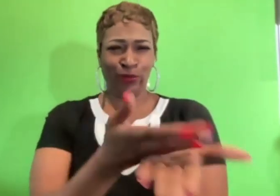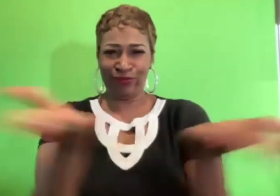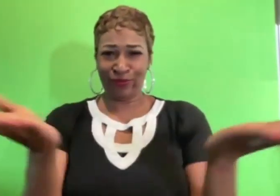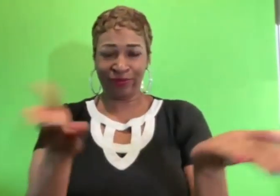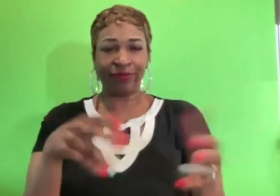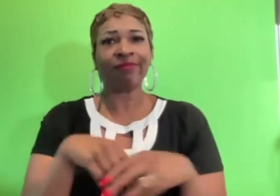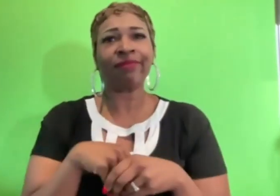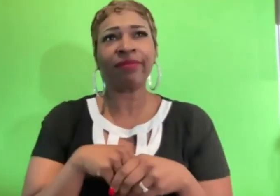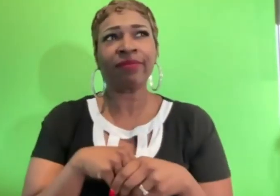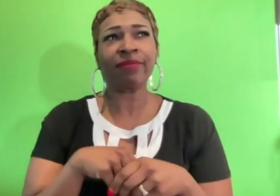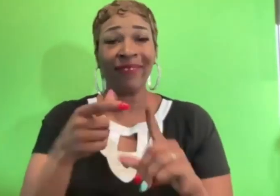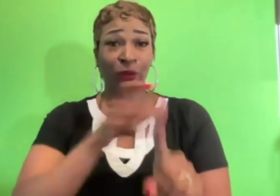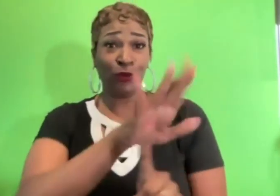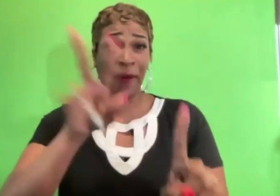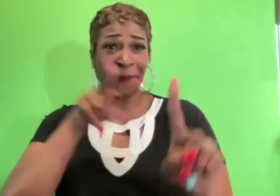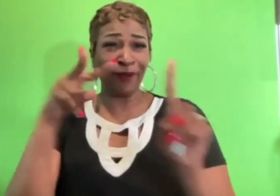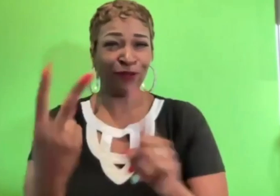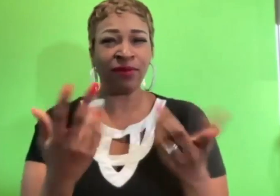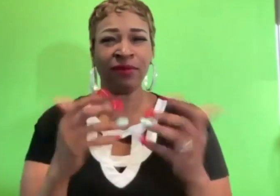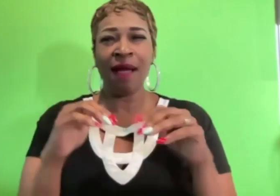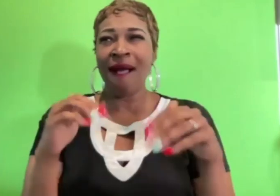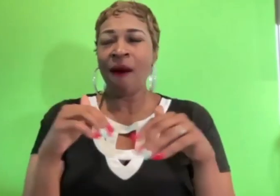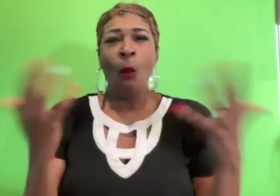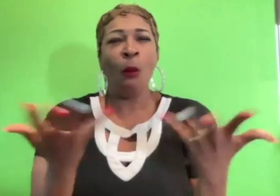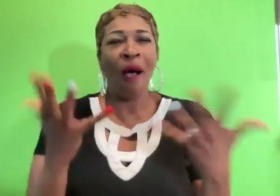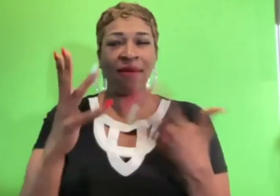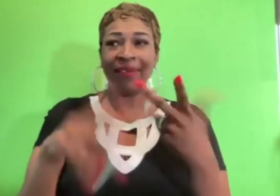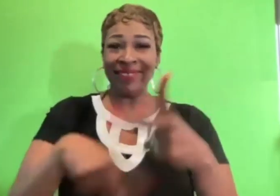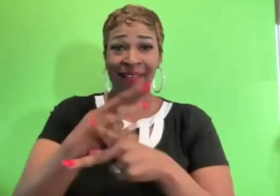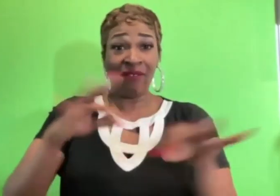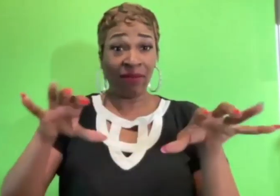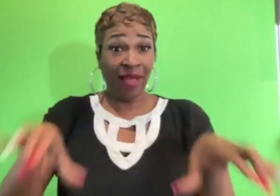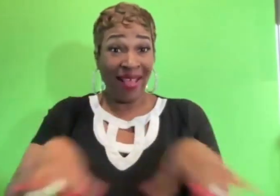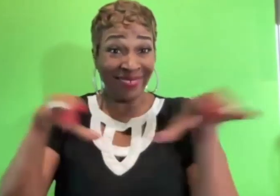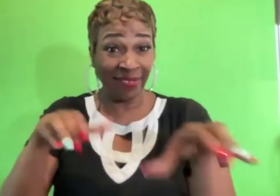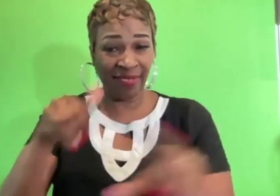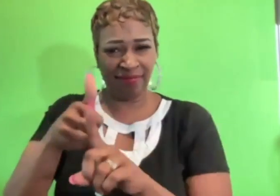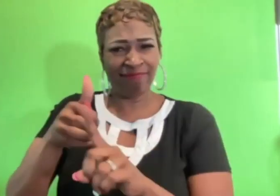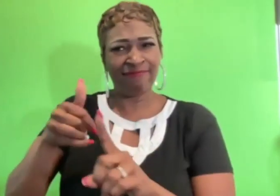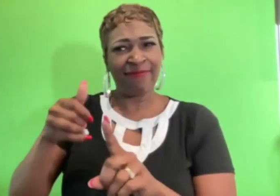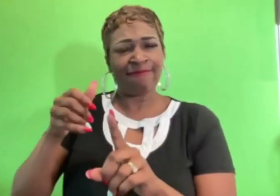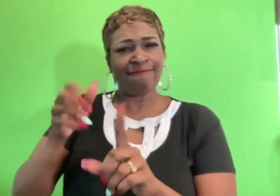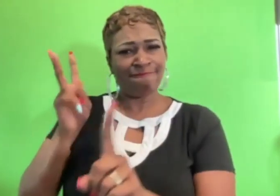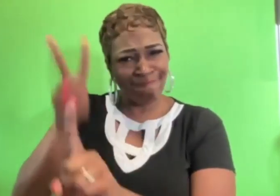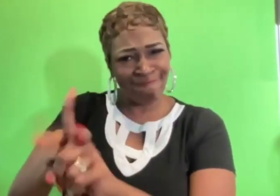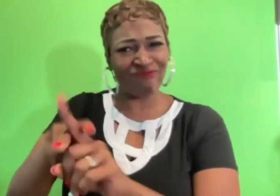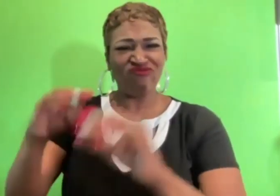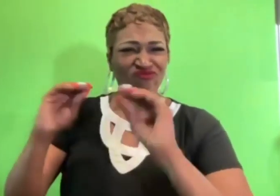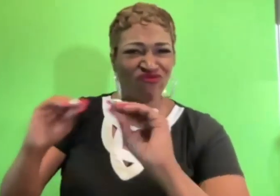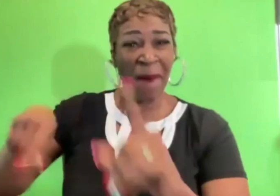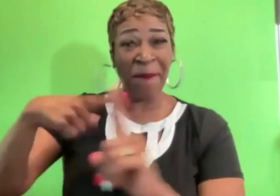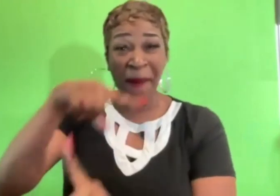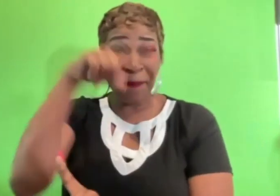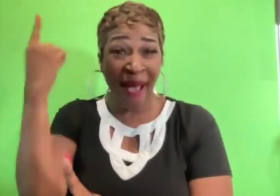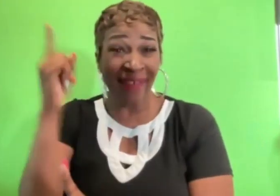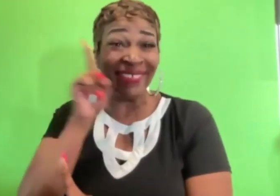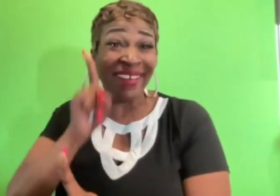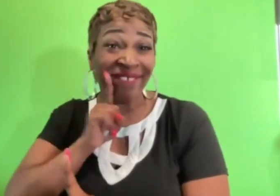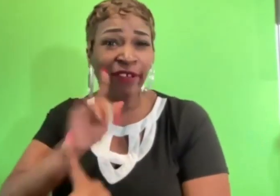me. But I wanted to ask you all, from your perspective, what kind of